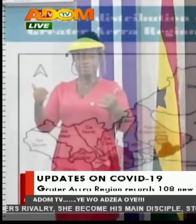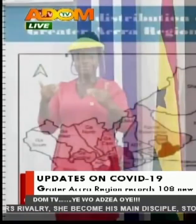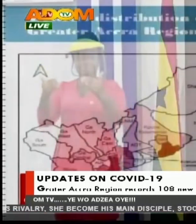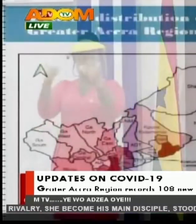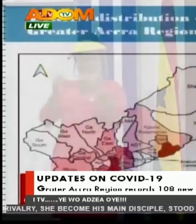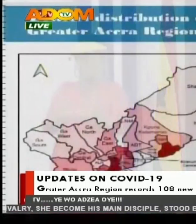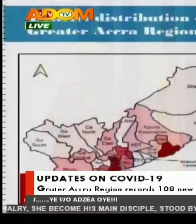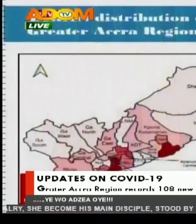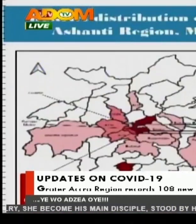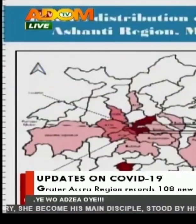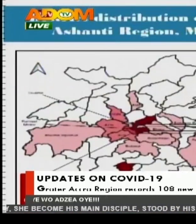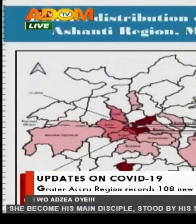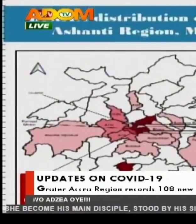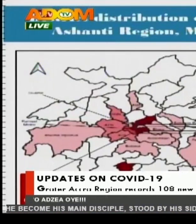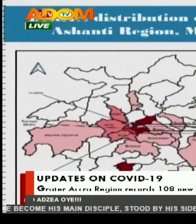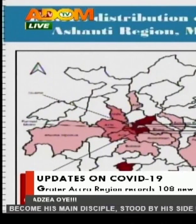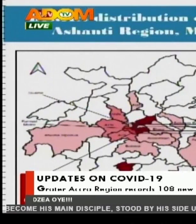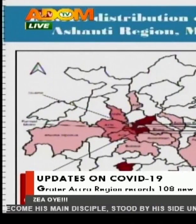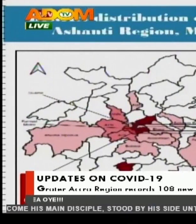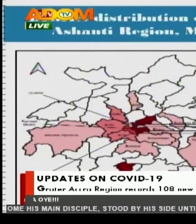Santachim and Adansi South area.